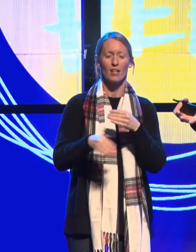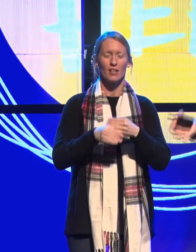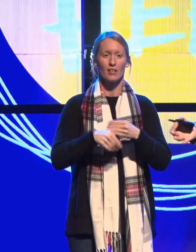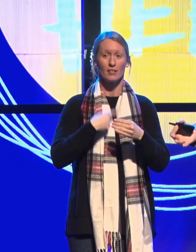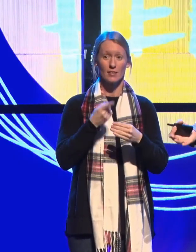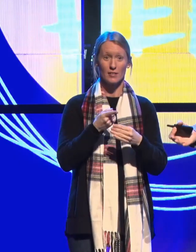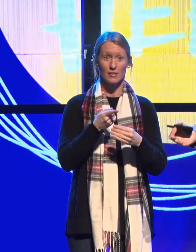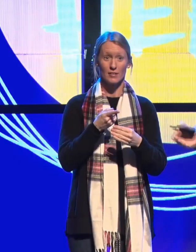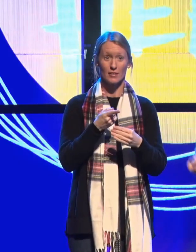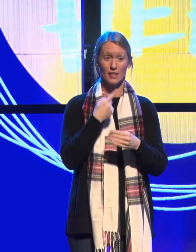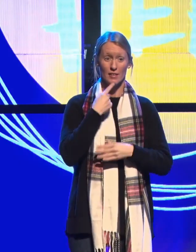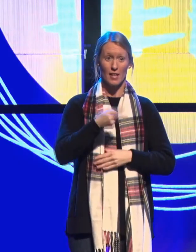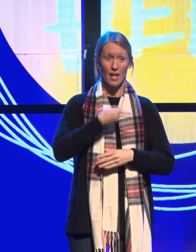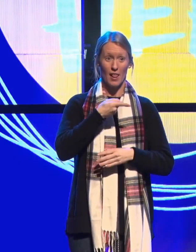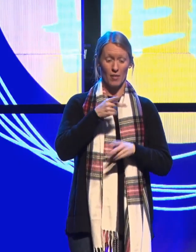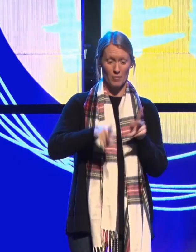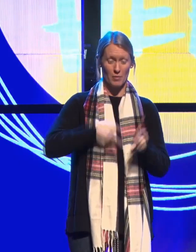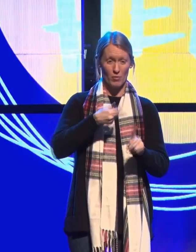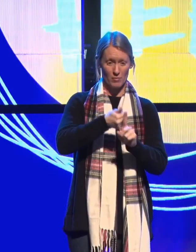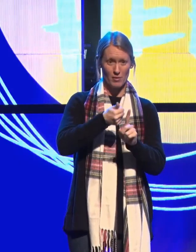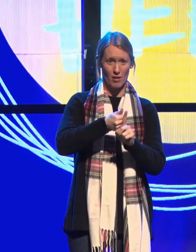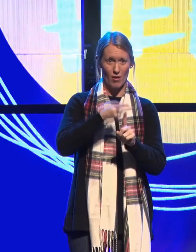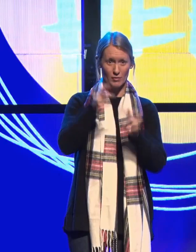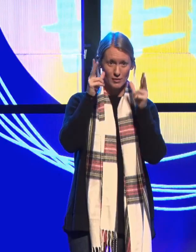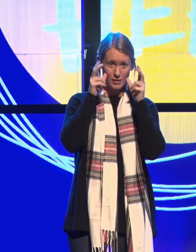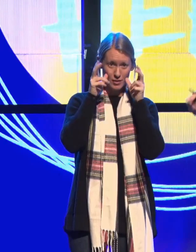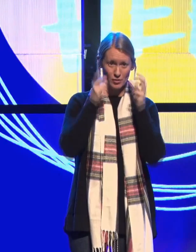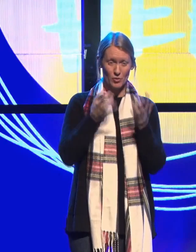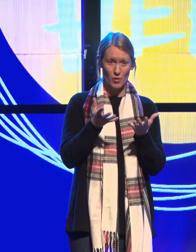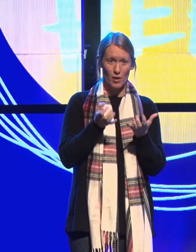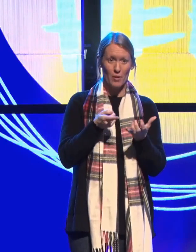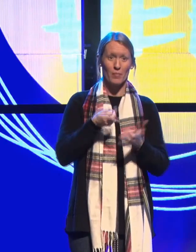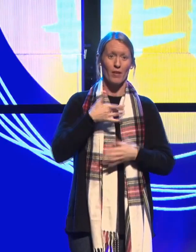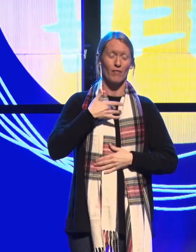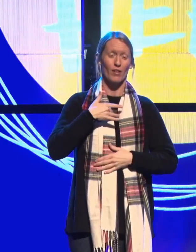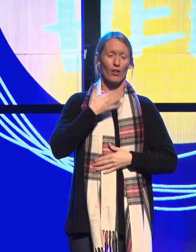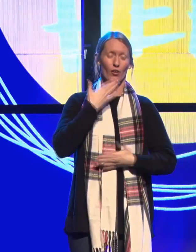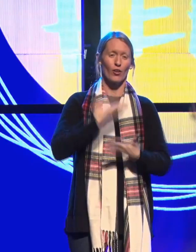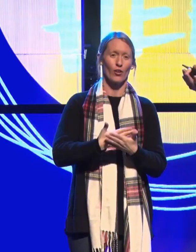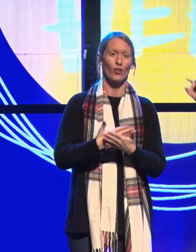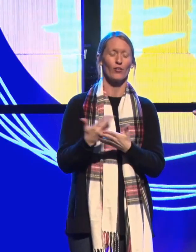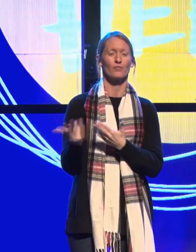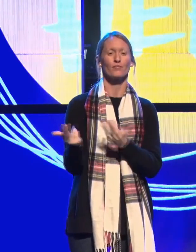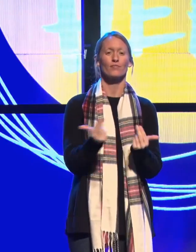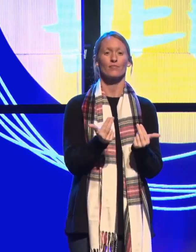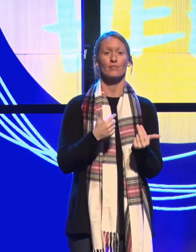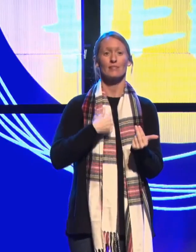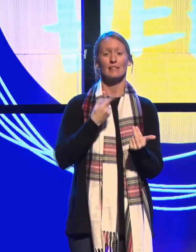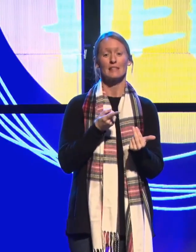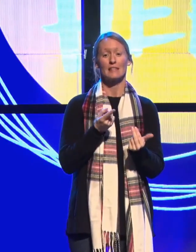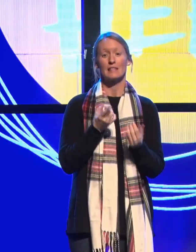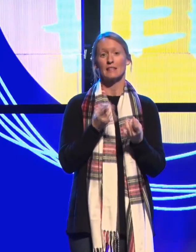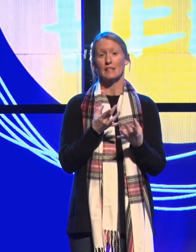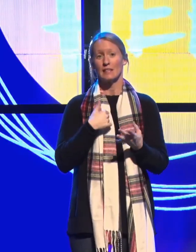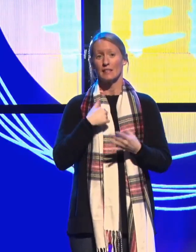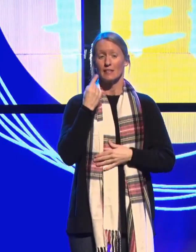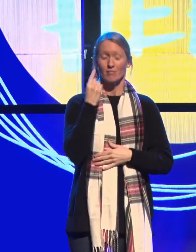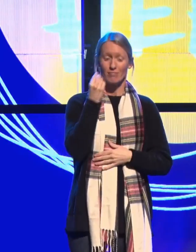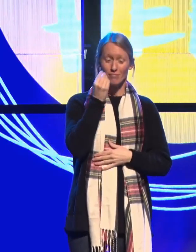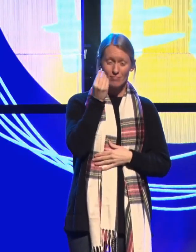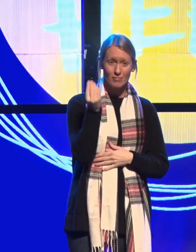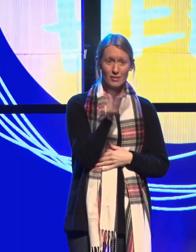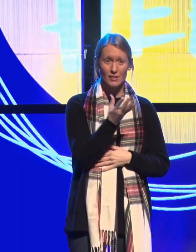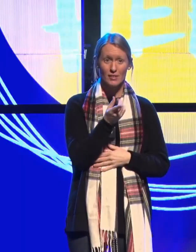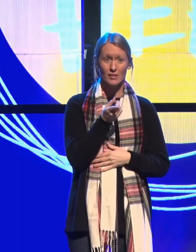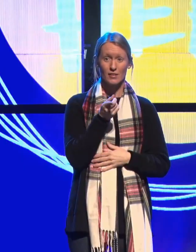them feel good about it, okay? I hate to break the news to you, but you and I are